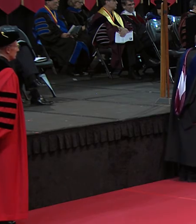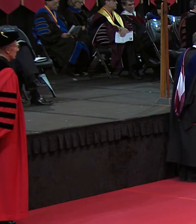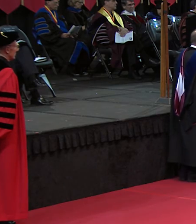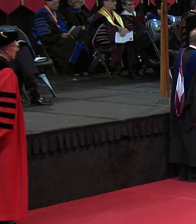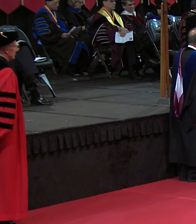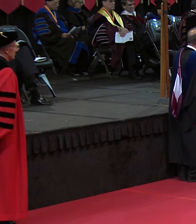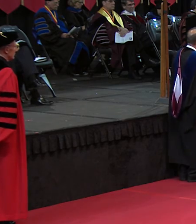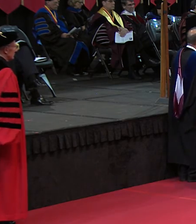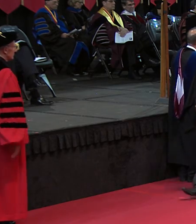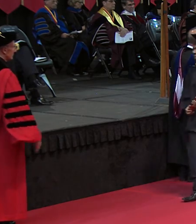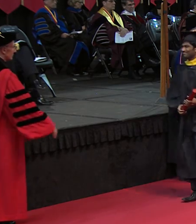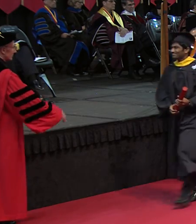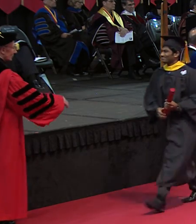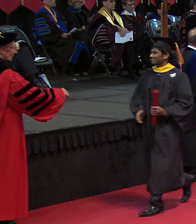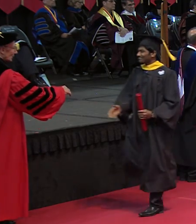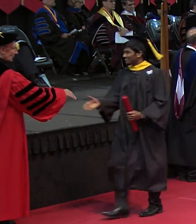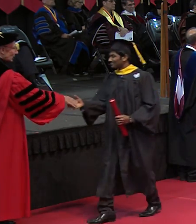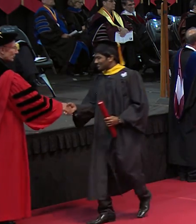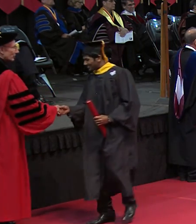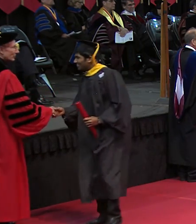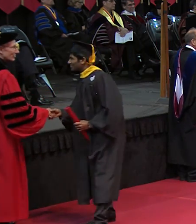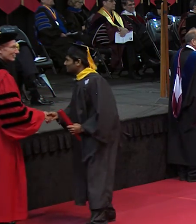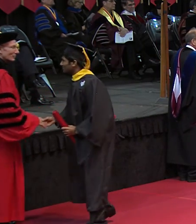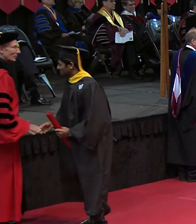Rajashekhar Bantu Pavan.